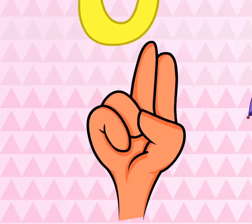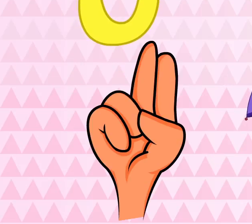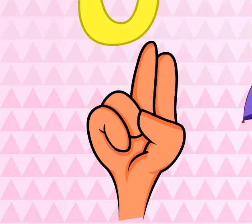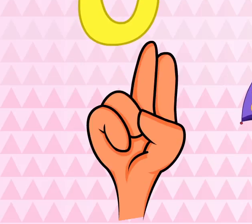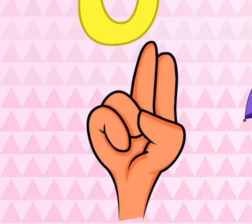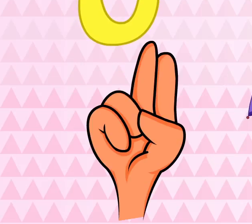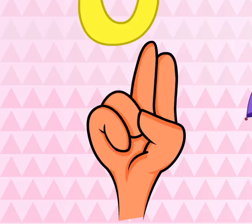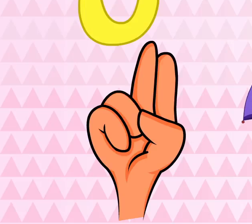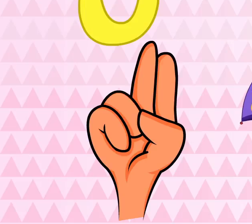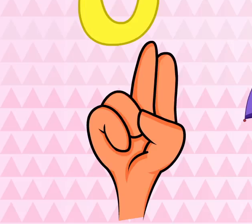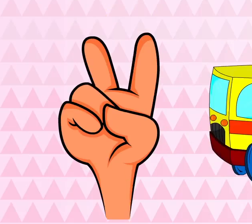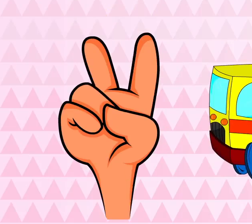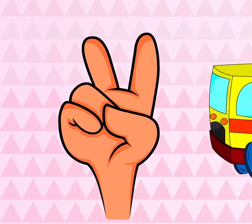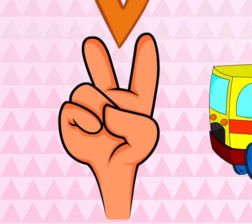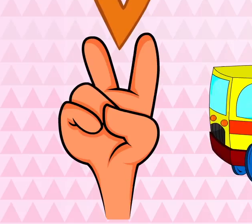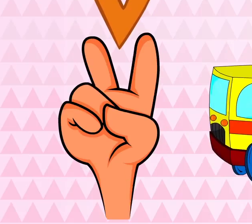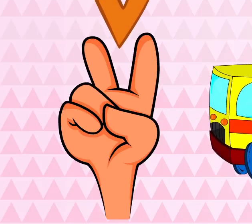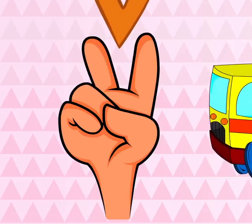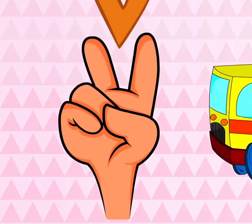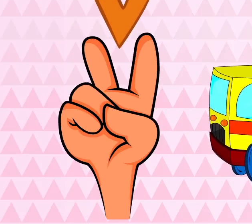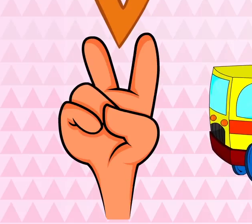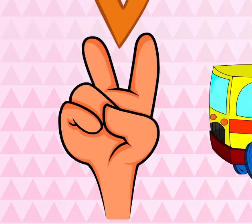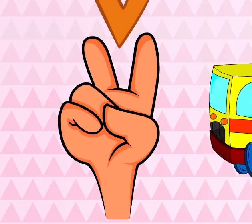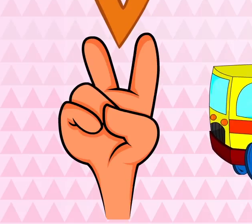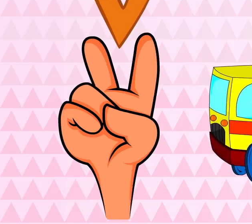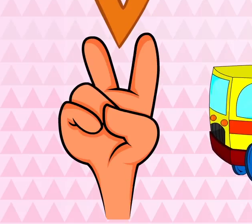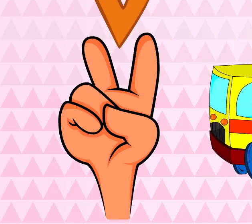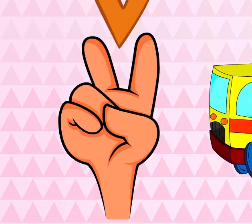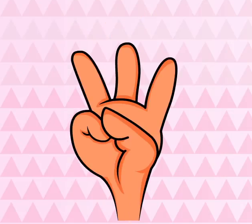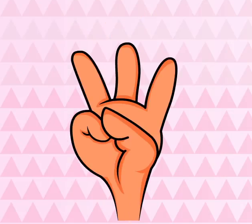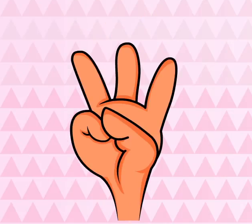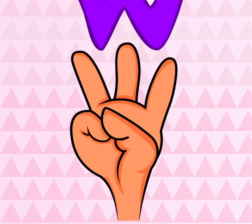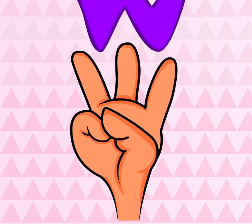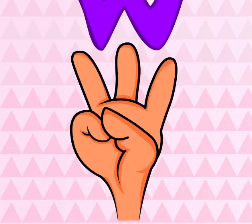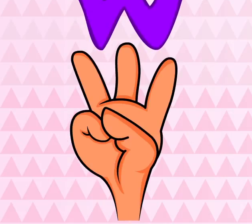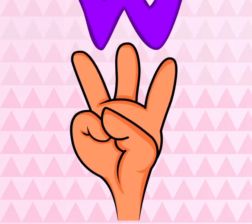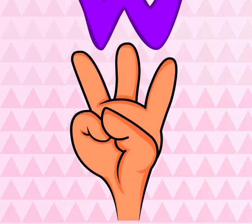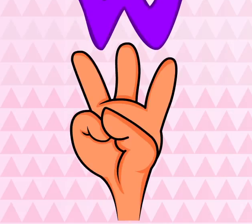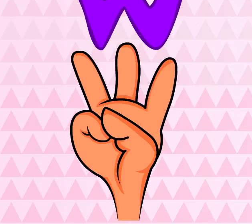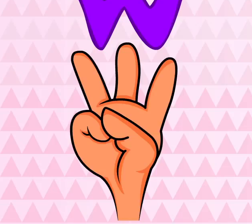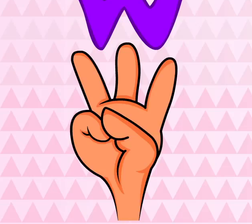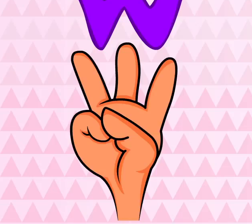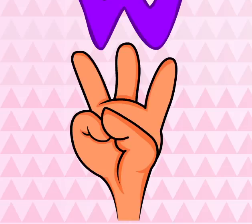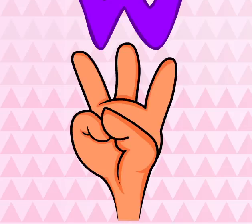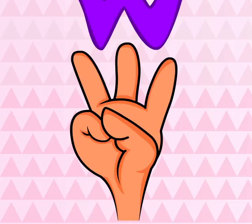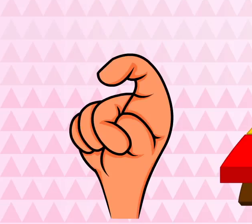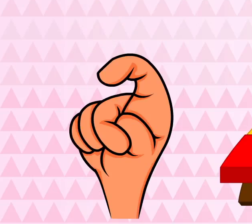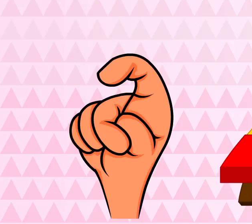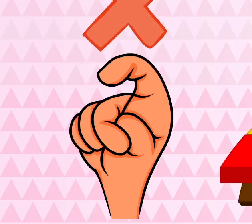V for Van W for Watch X for